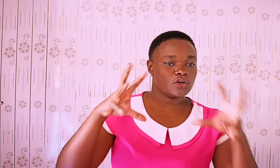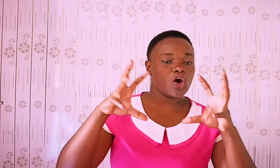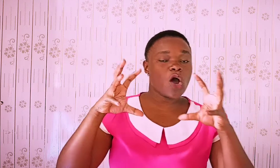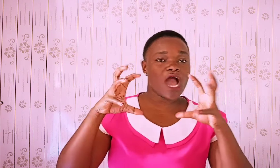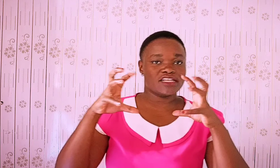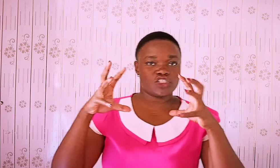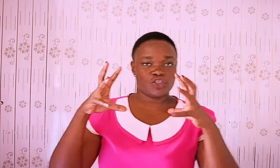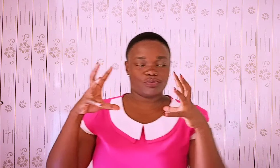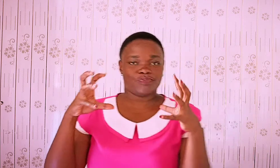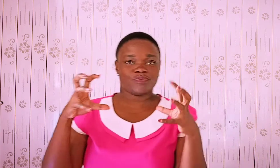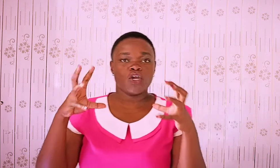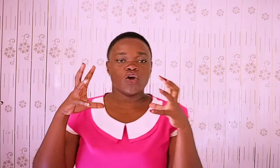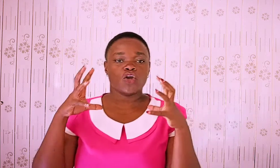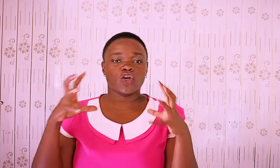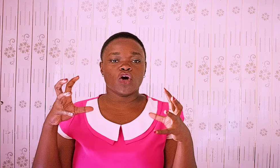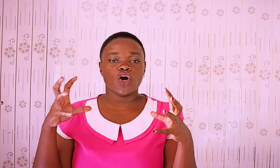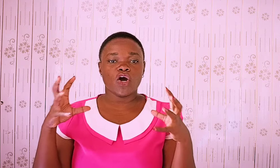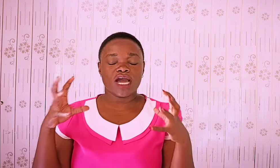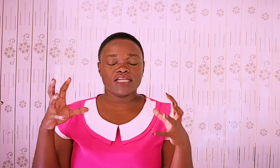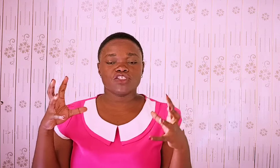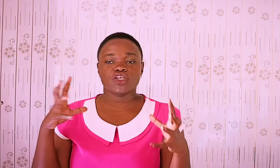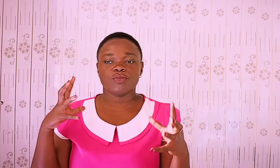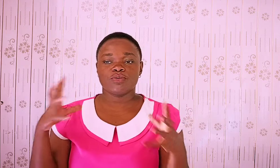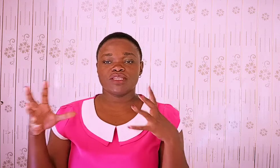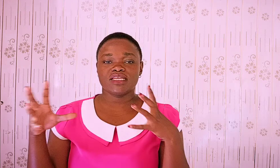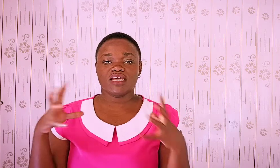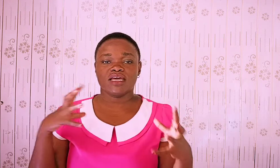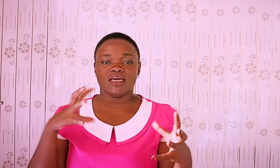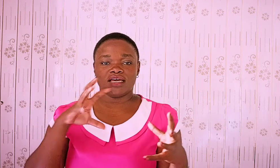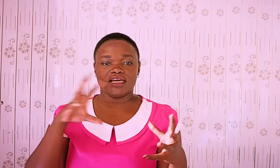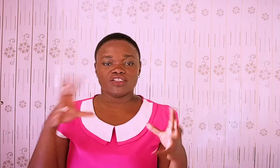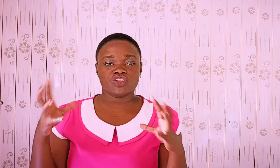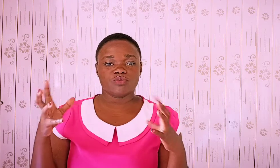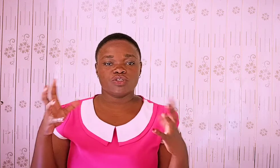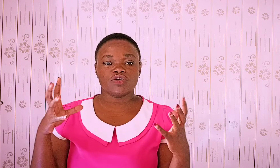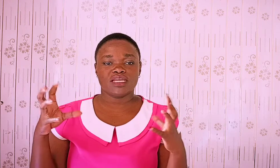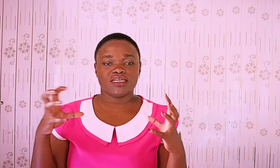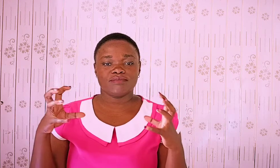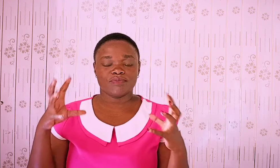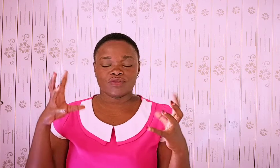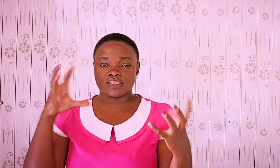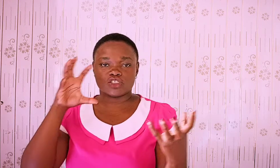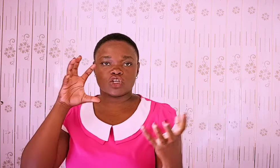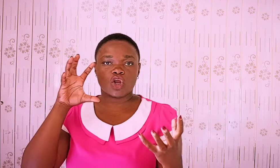claw hand shape. Claw hand shape. With other hand shape did you learn? This is claw.